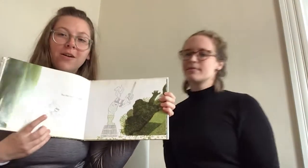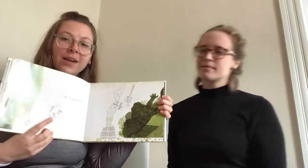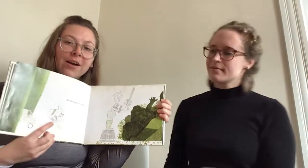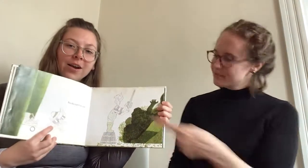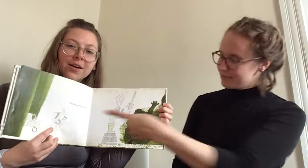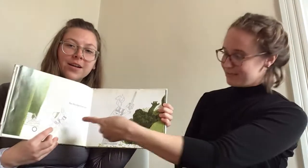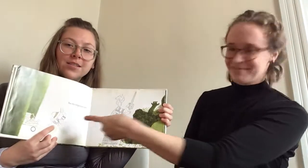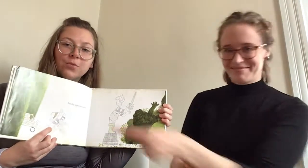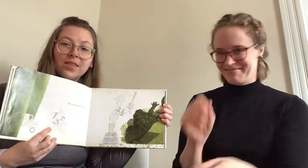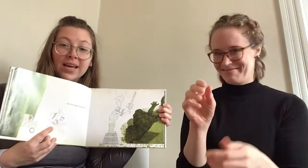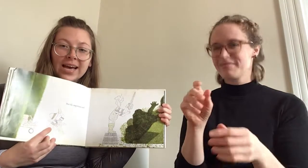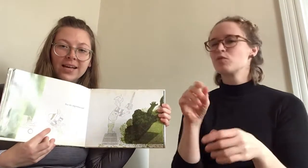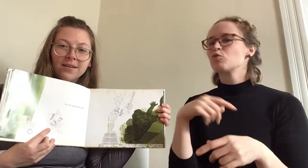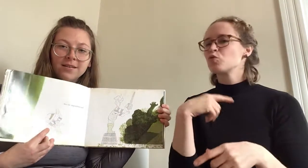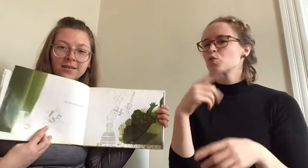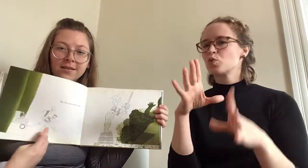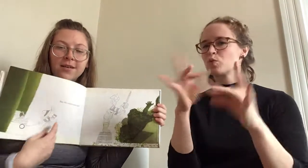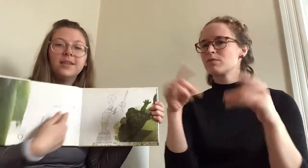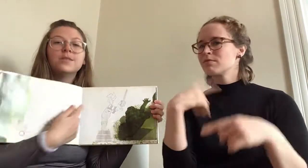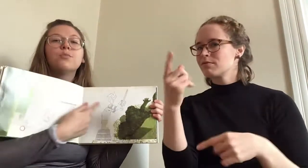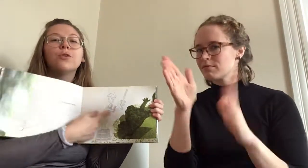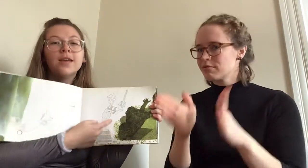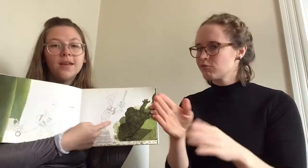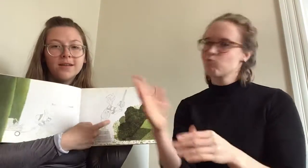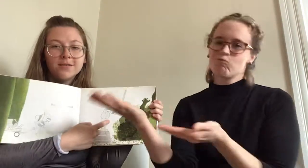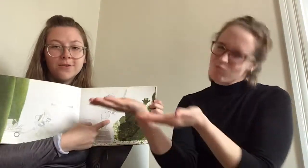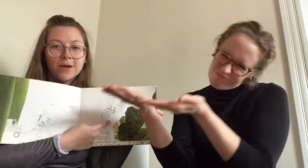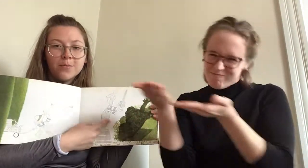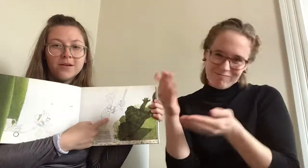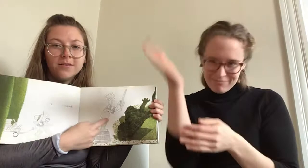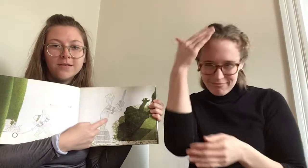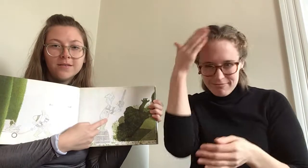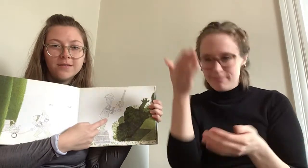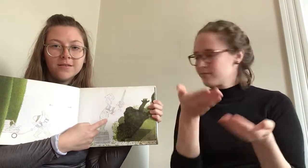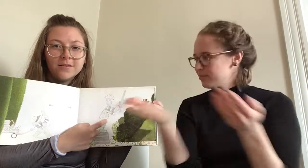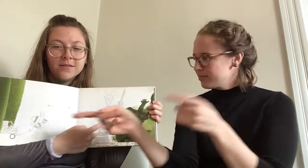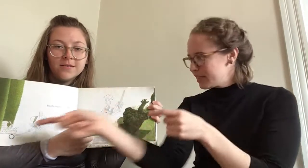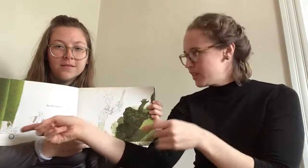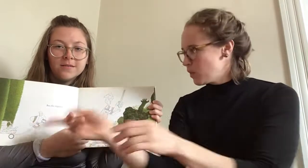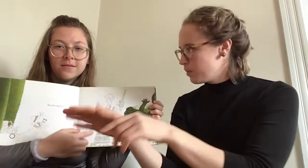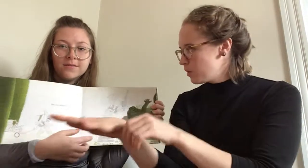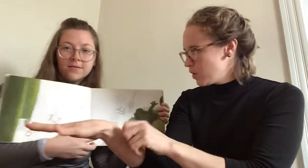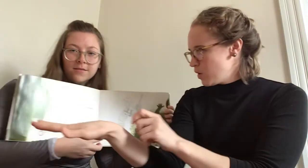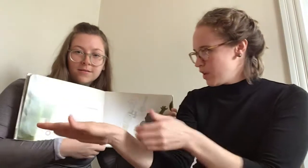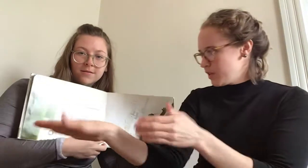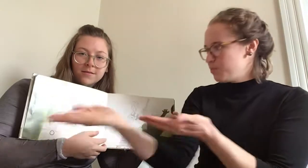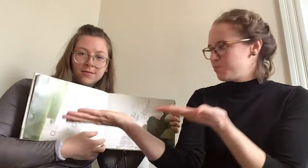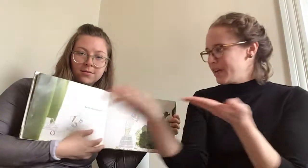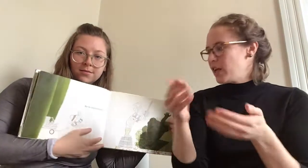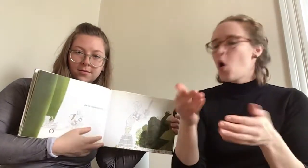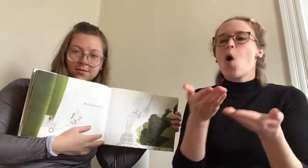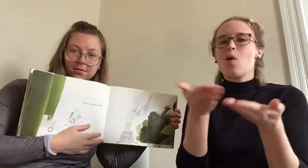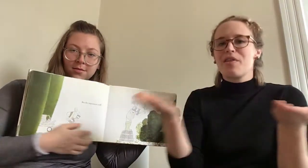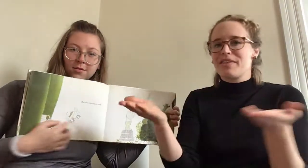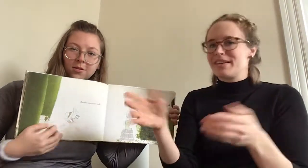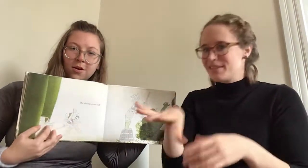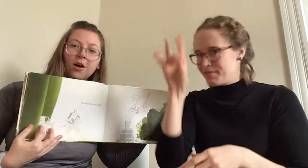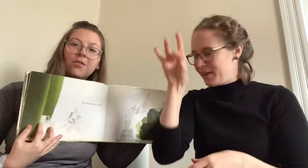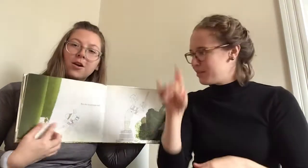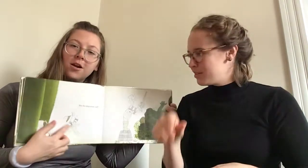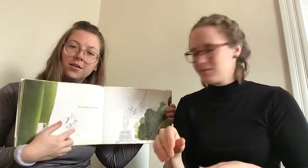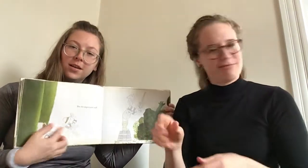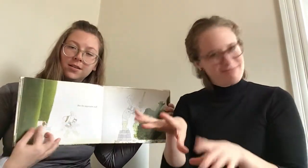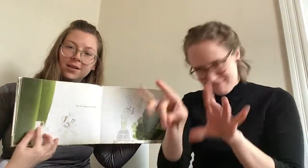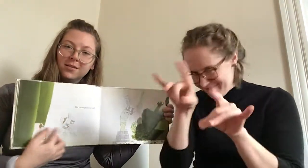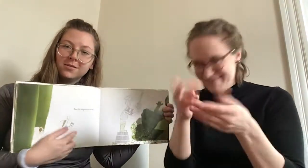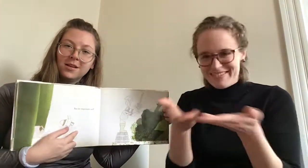here our narrator is with the hat. He's bringing it to Grandpa. He's bringing all the things. All